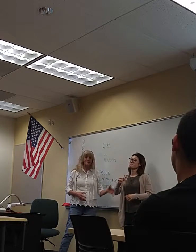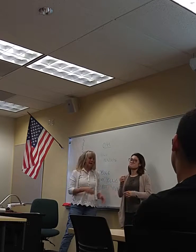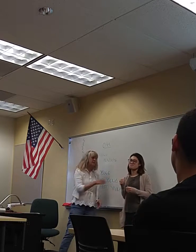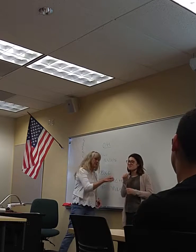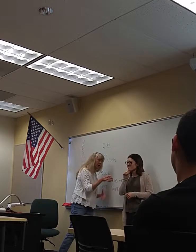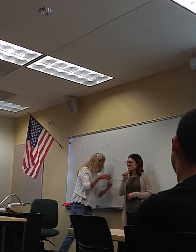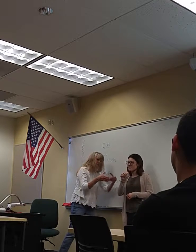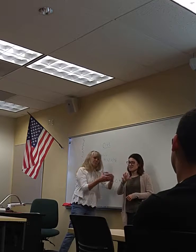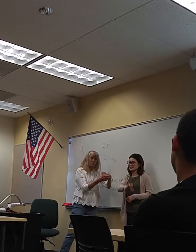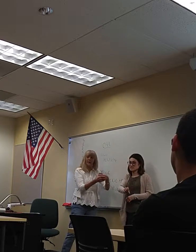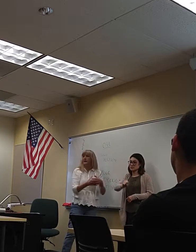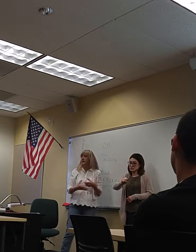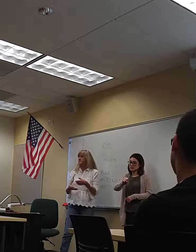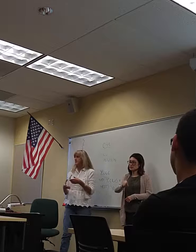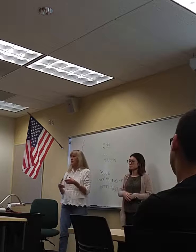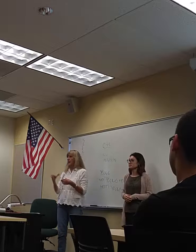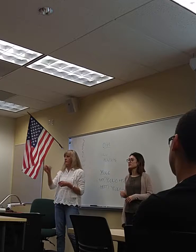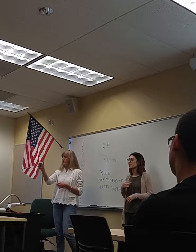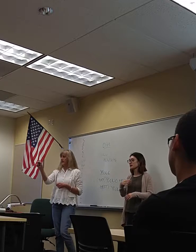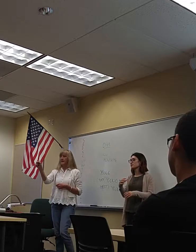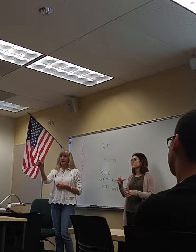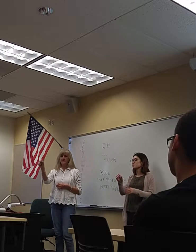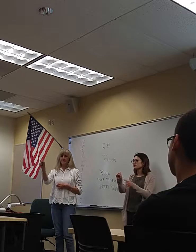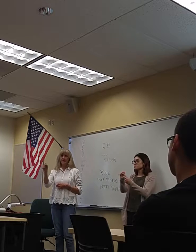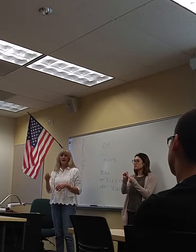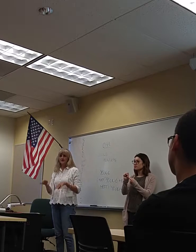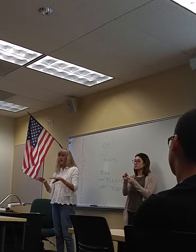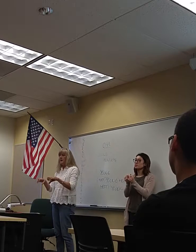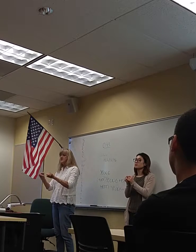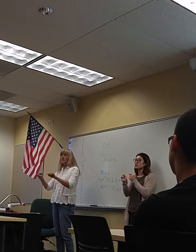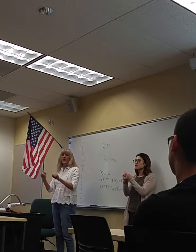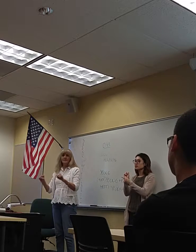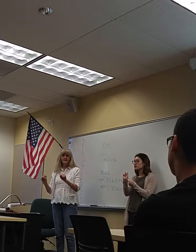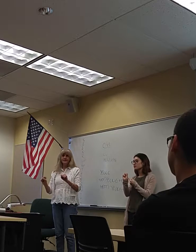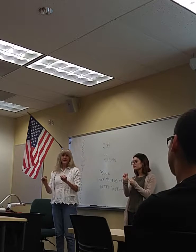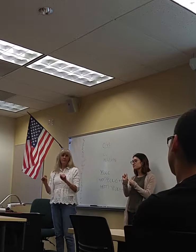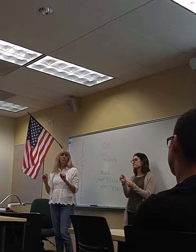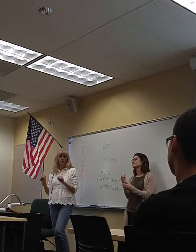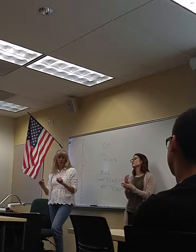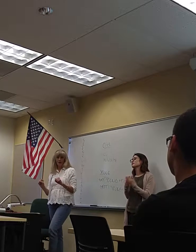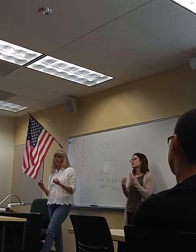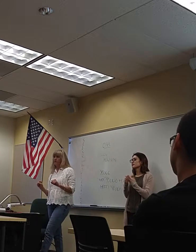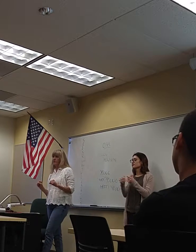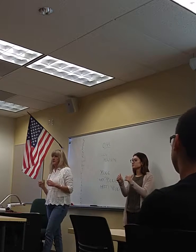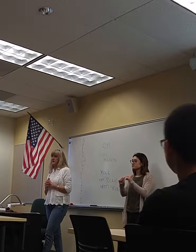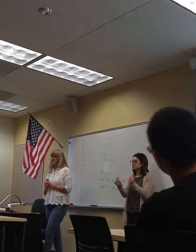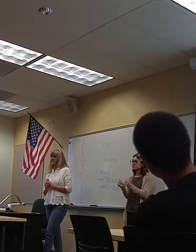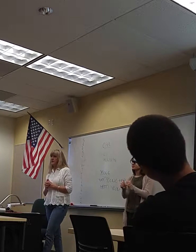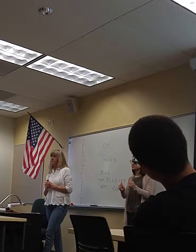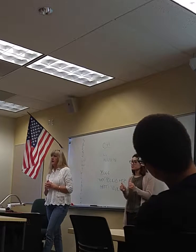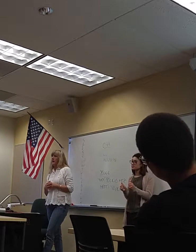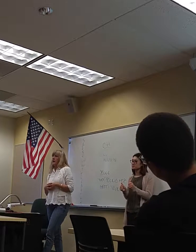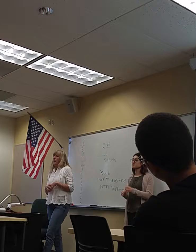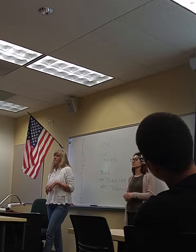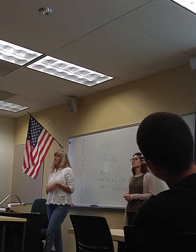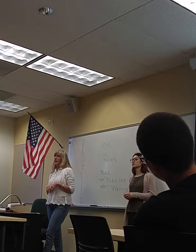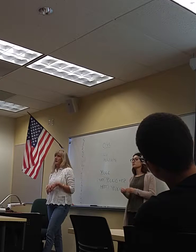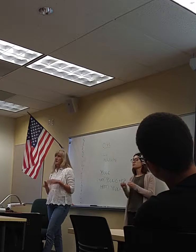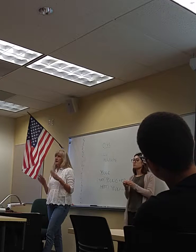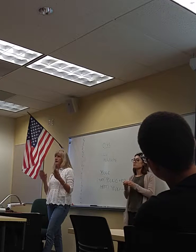I put my hands around her like this in an S. So that's the more comfortable handshake. But again,